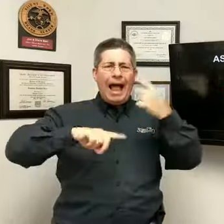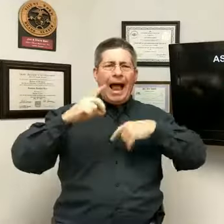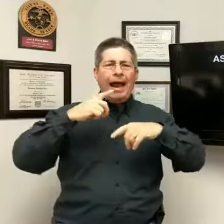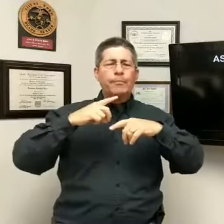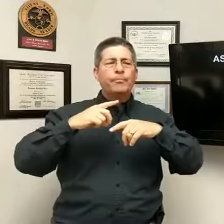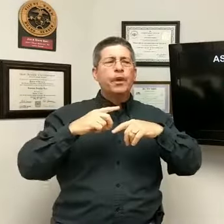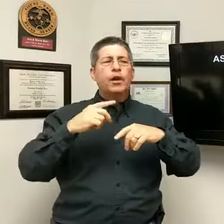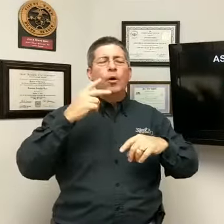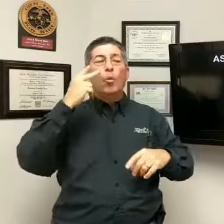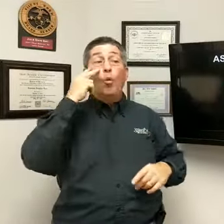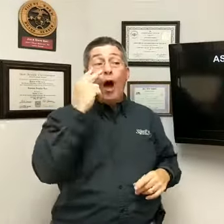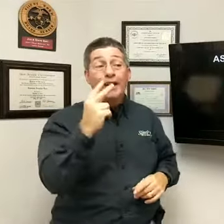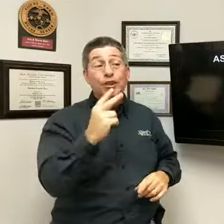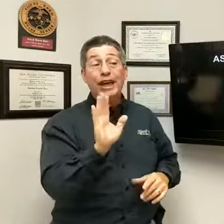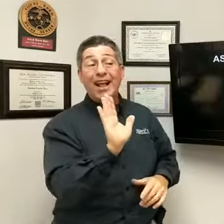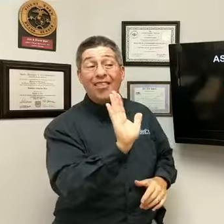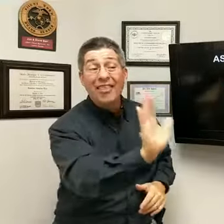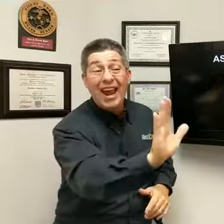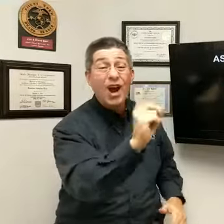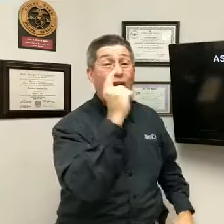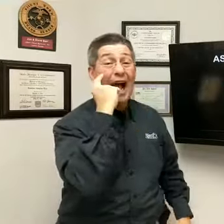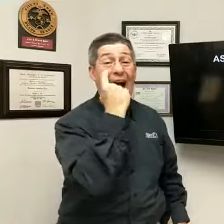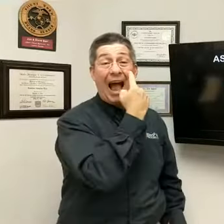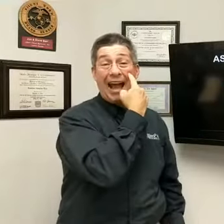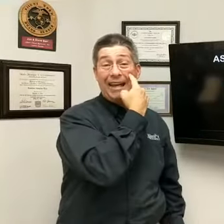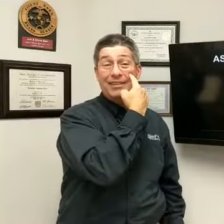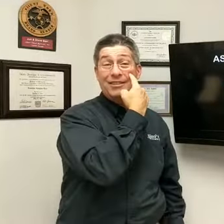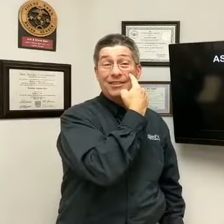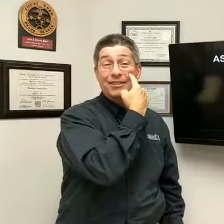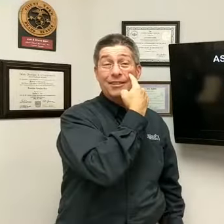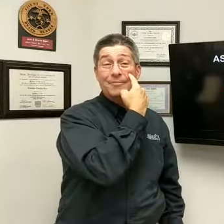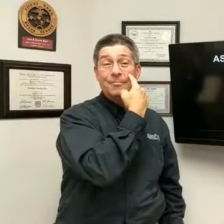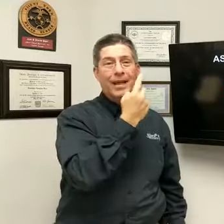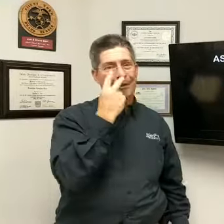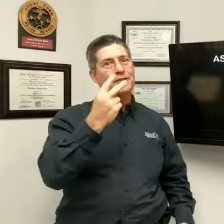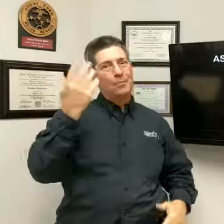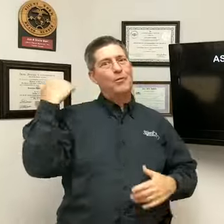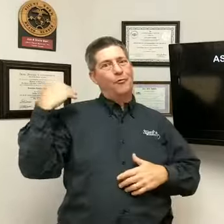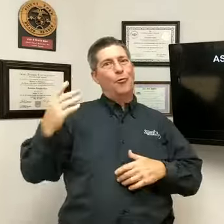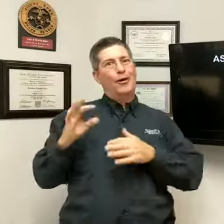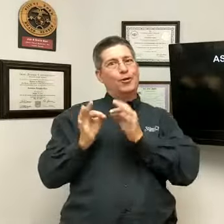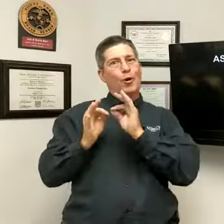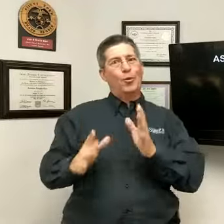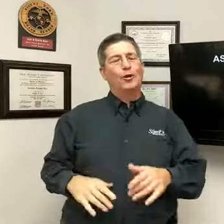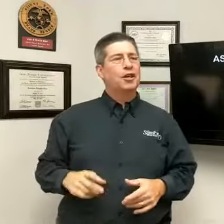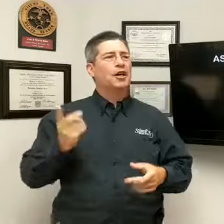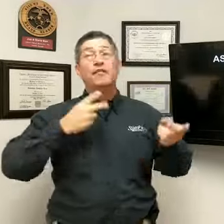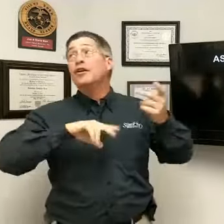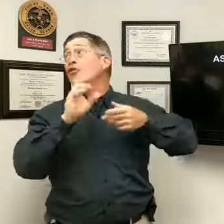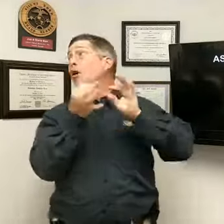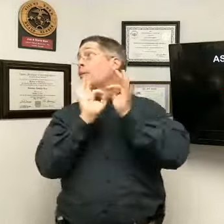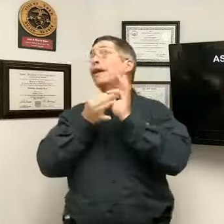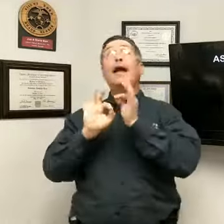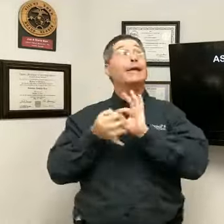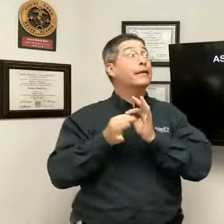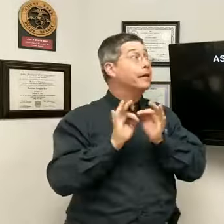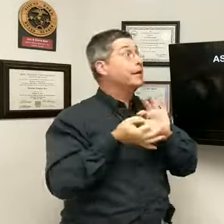Sign watching their eyes. I've seen before interpreters, and they're interpreting like this, and